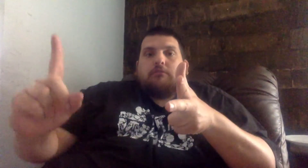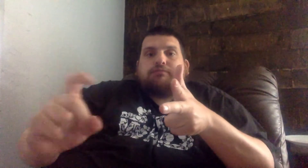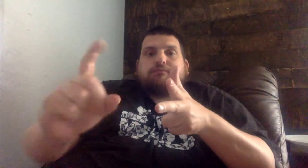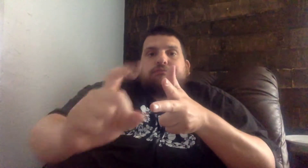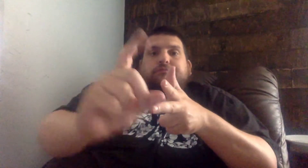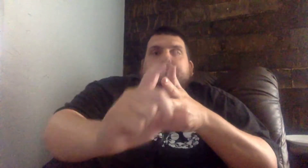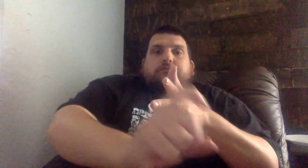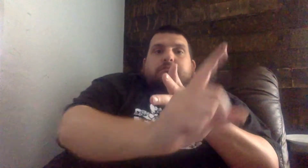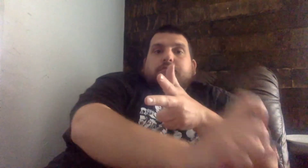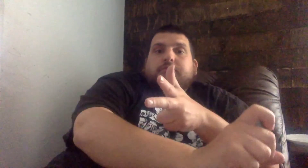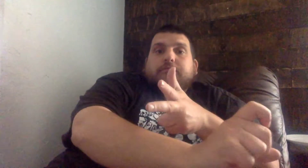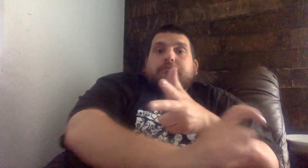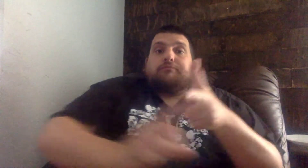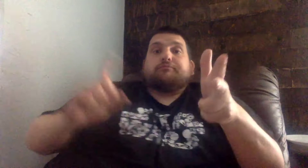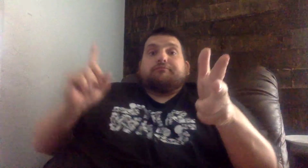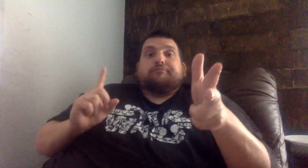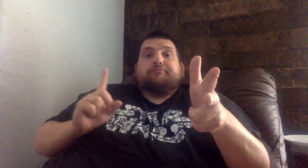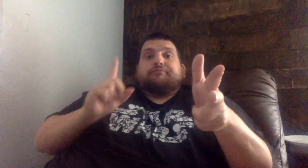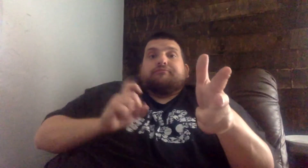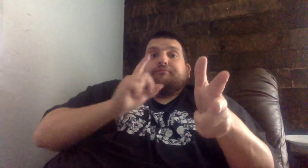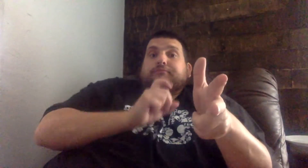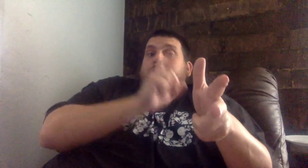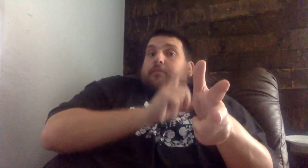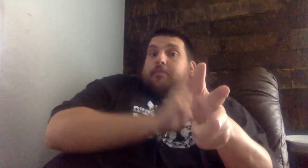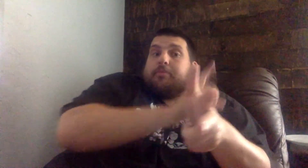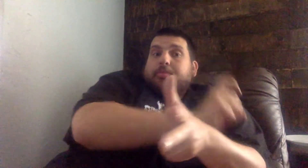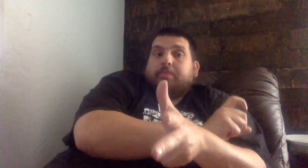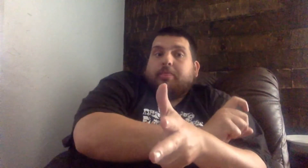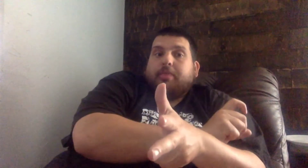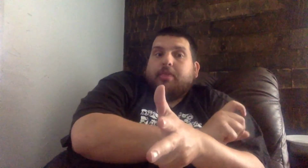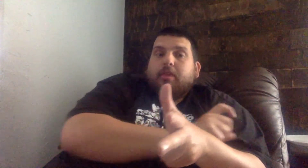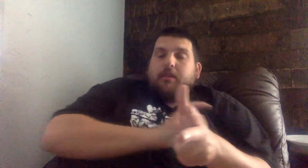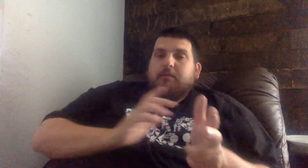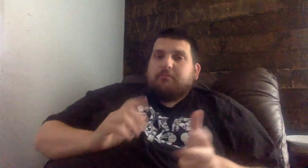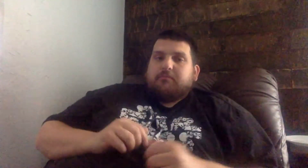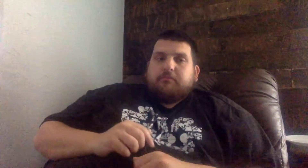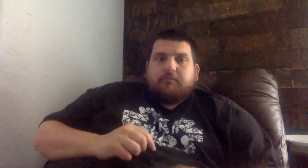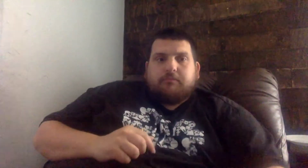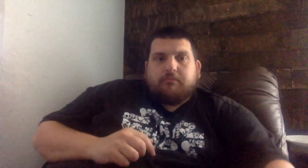Or here's a car and a person walking ahead, a person walking behind.